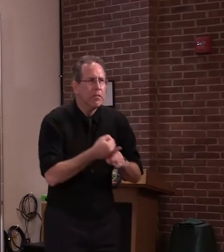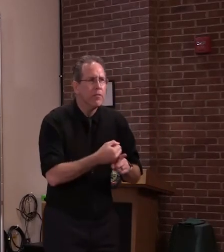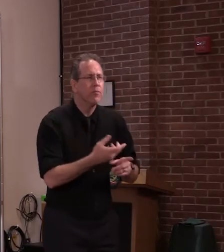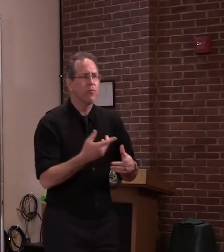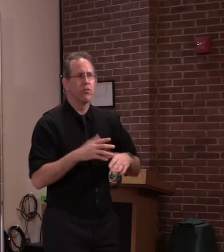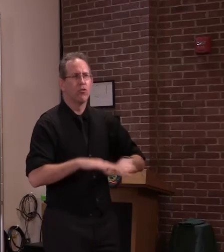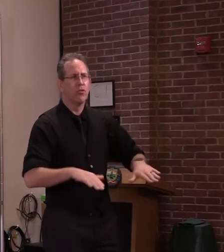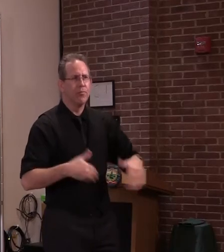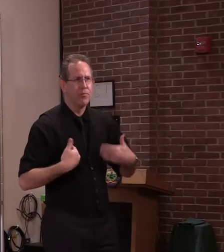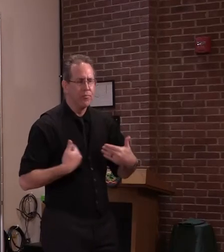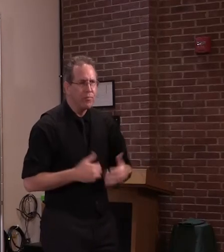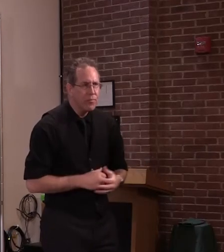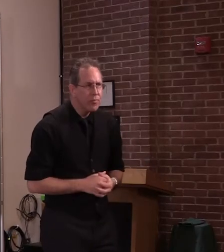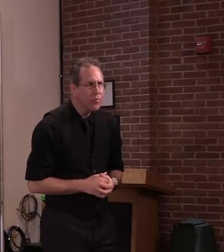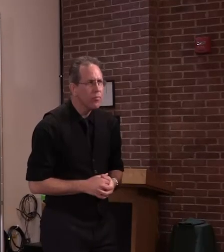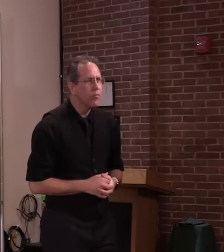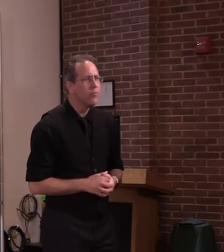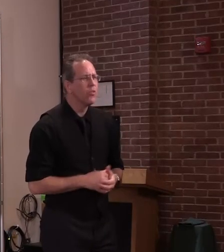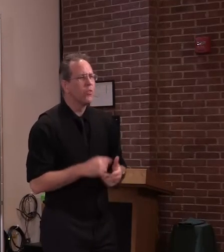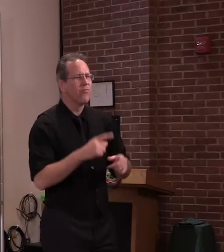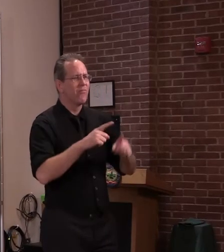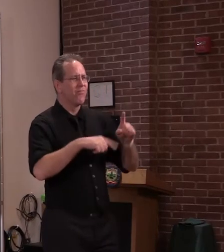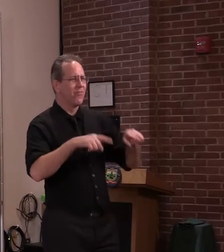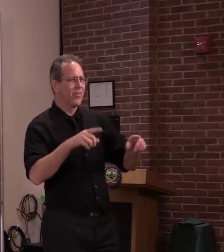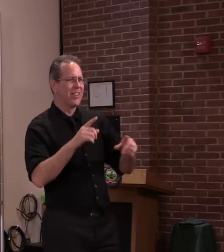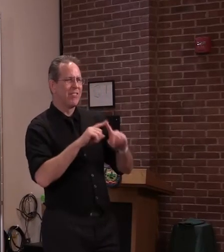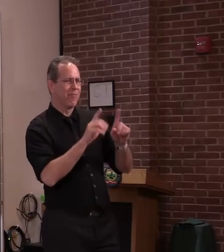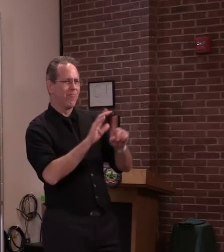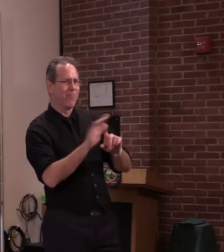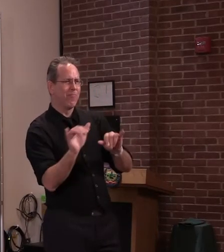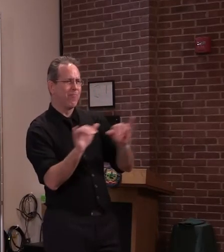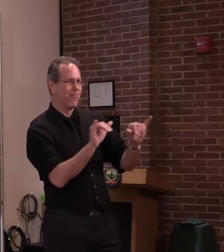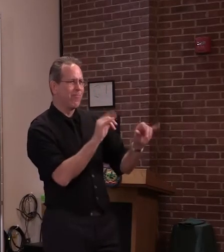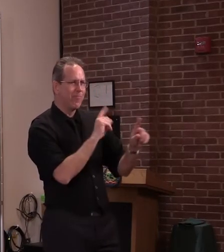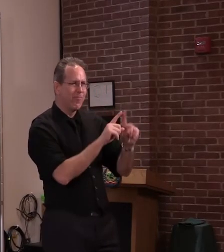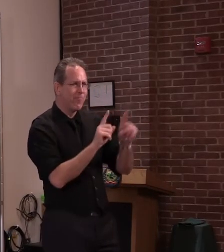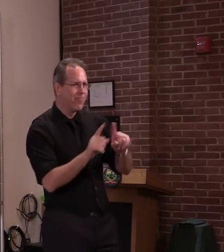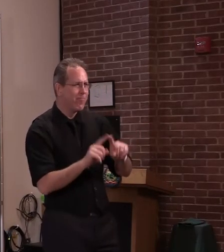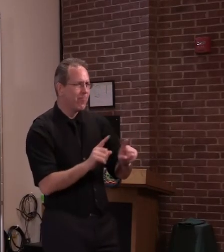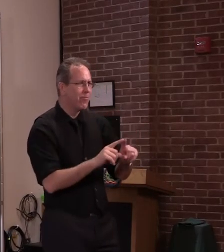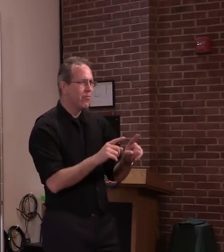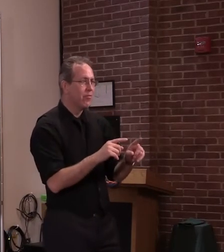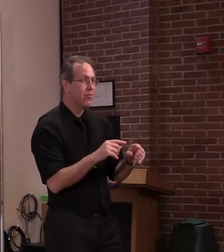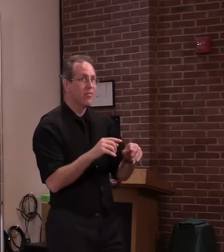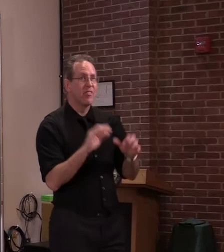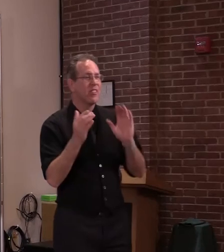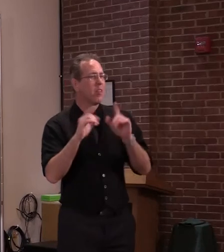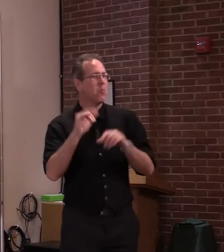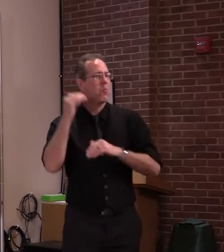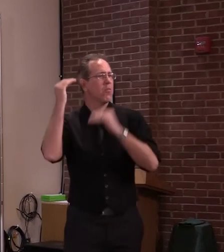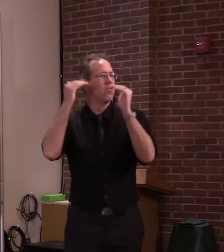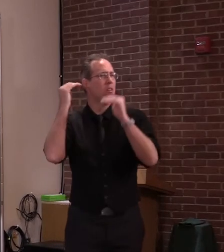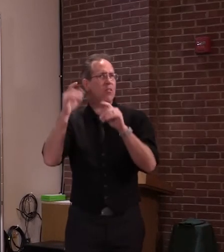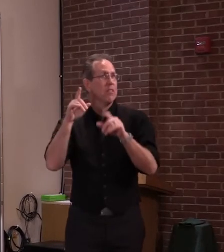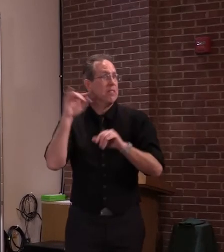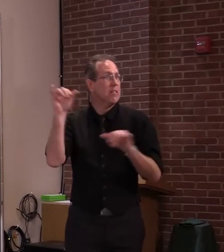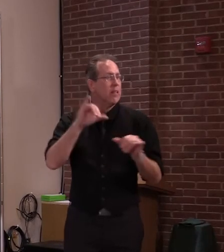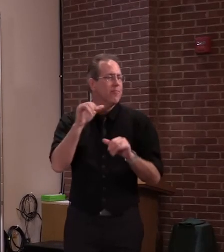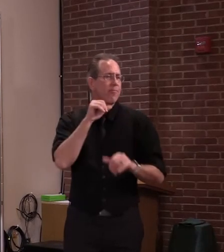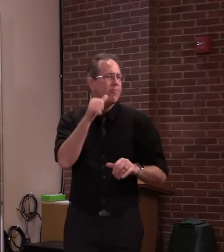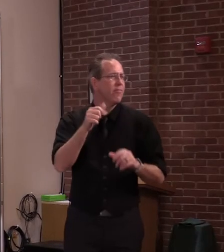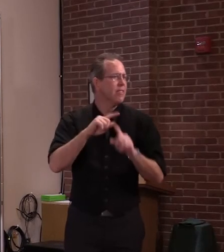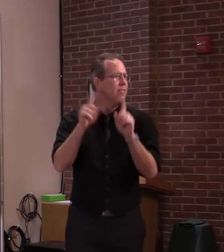in children. It just is runs the gamut here. I would say to families that